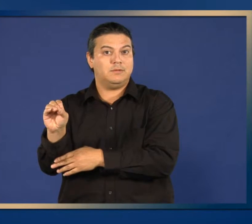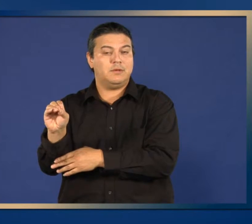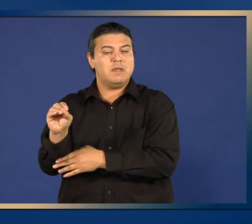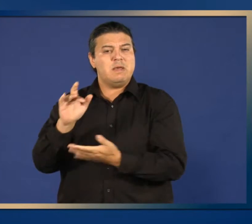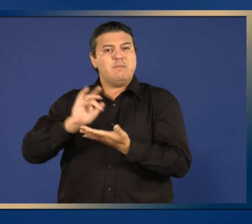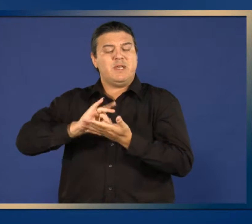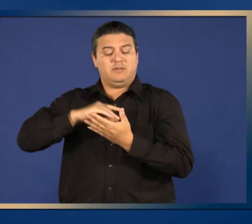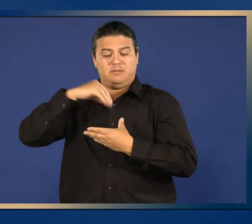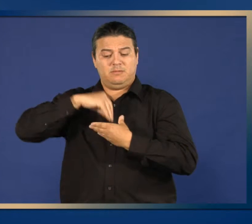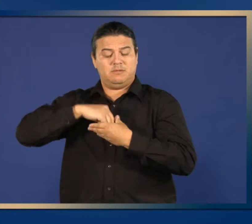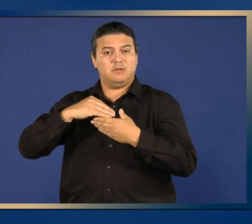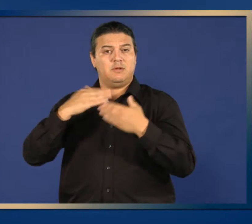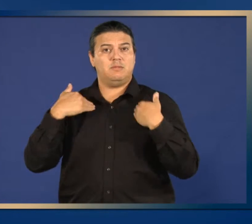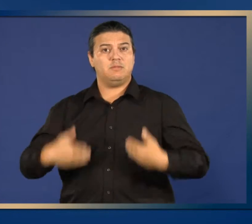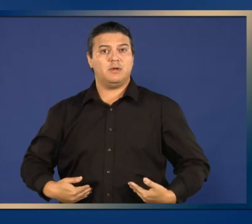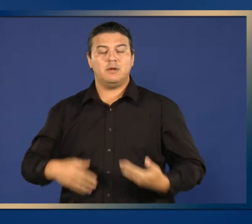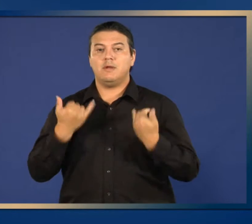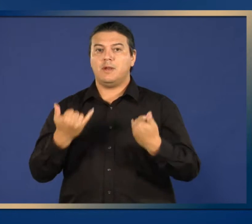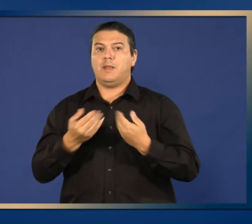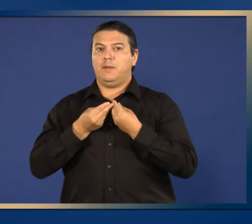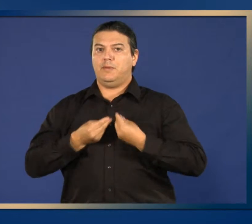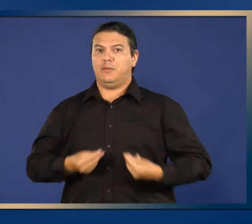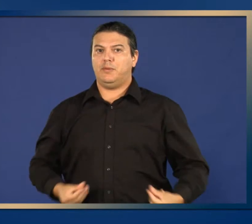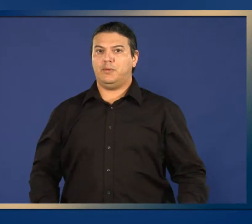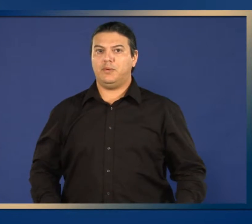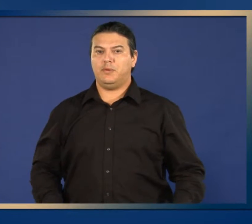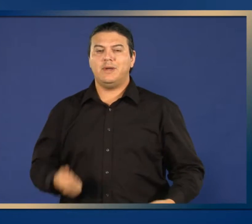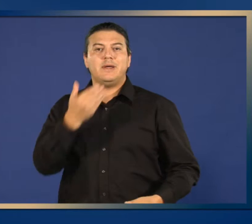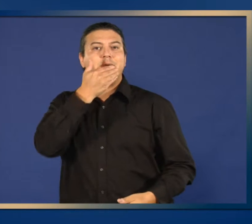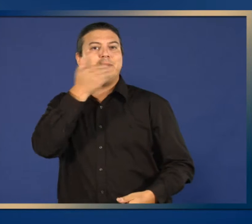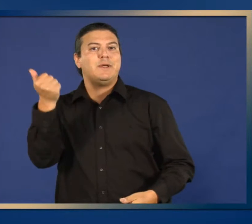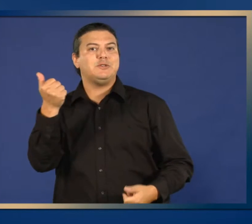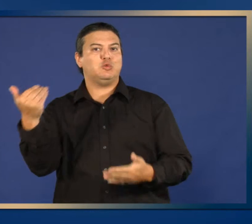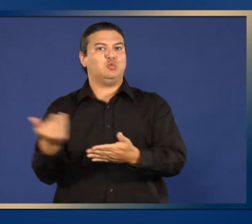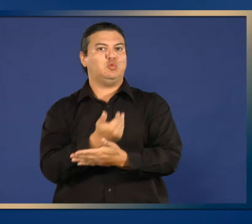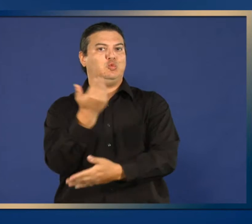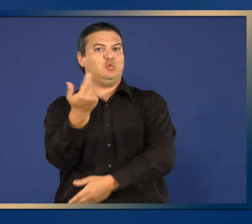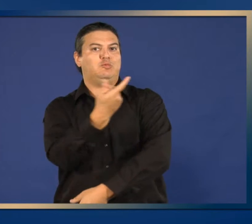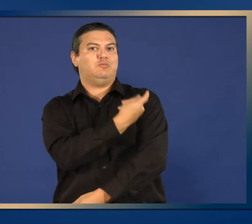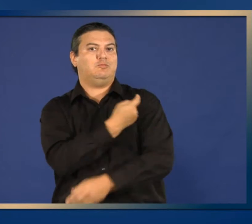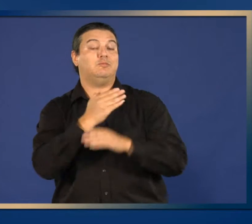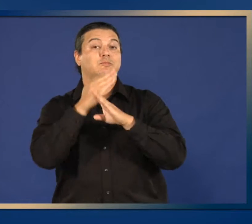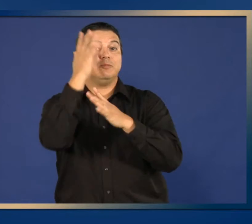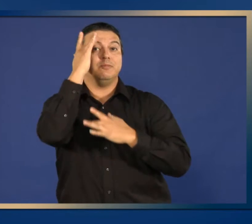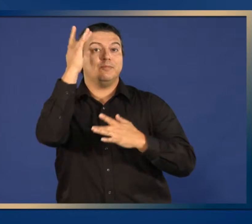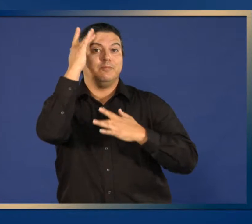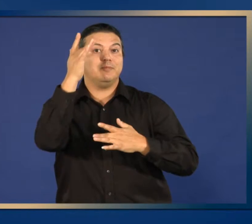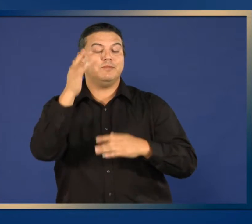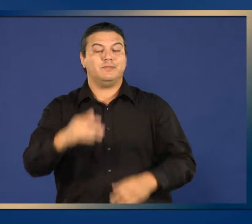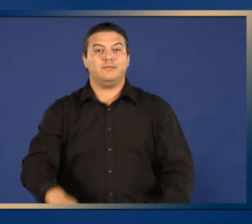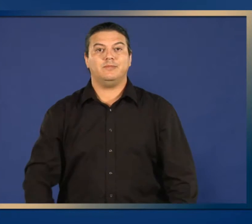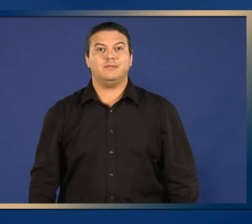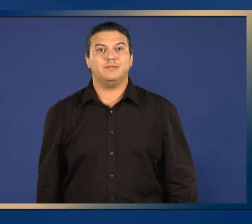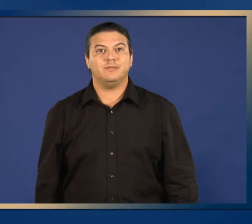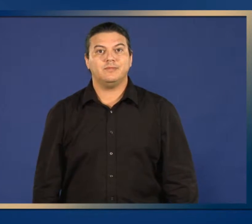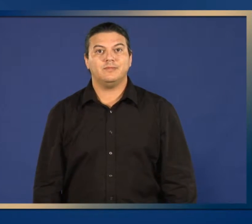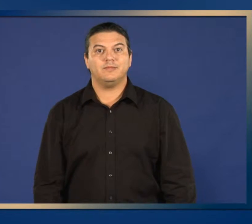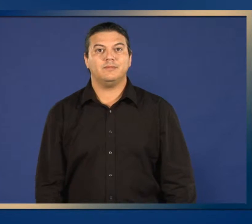probably worn off, and it is usually a good idea to get a new vaccination.